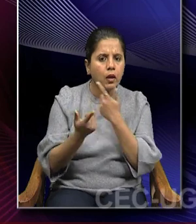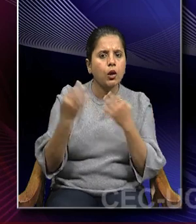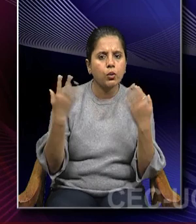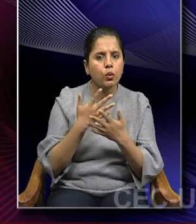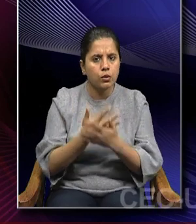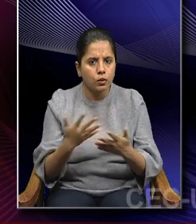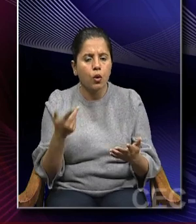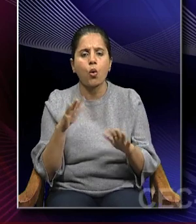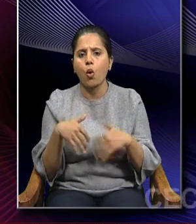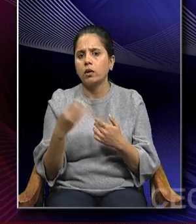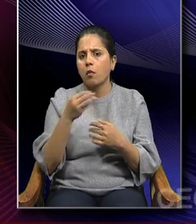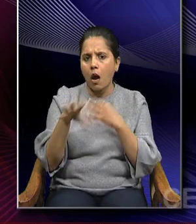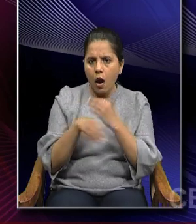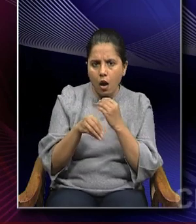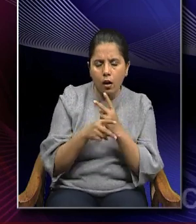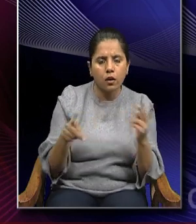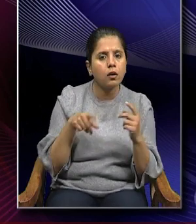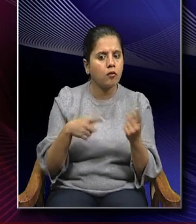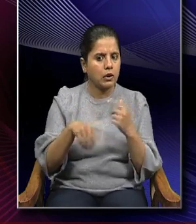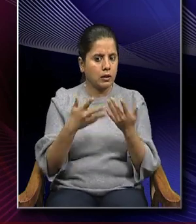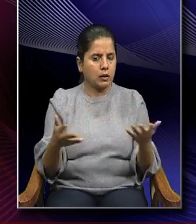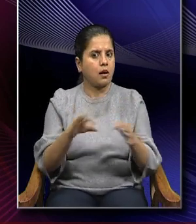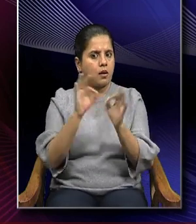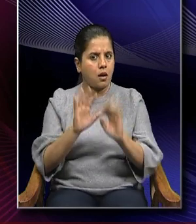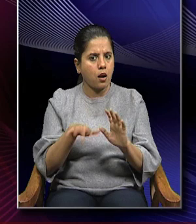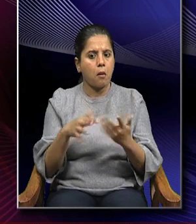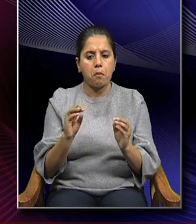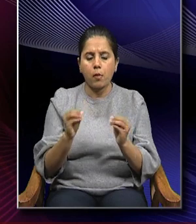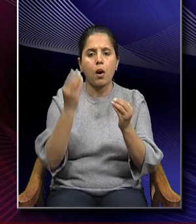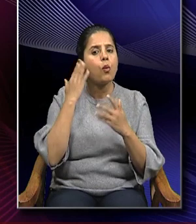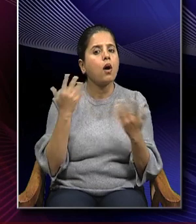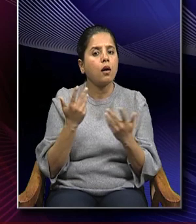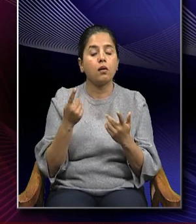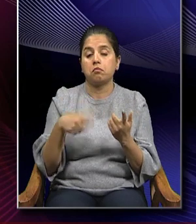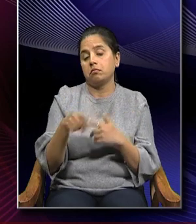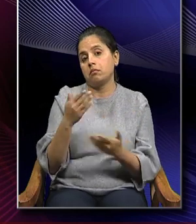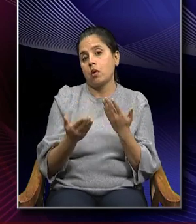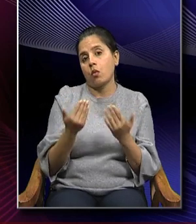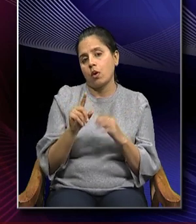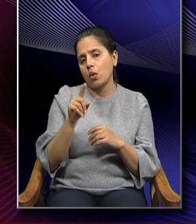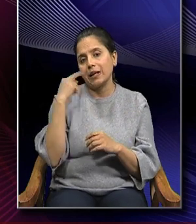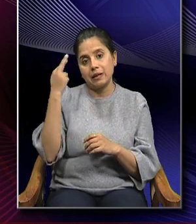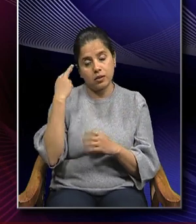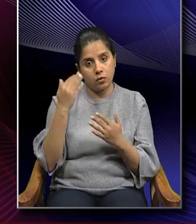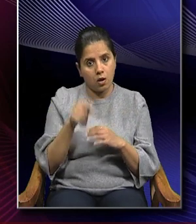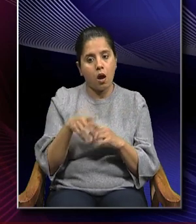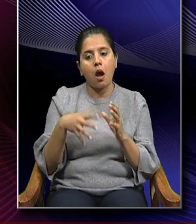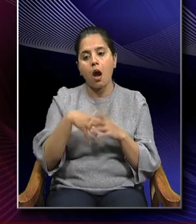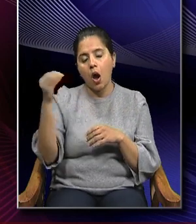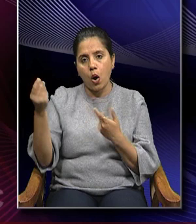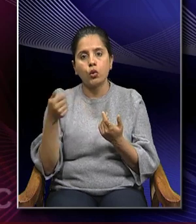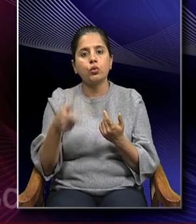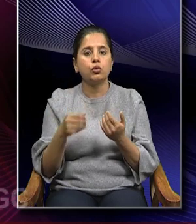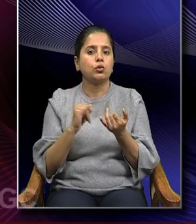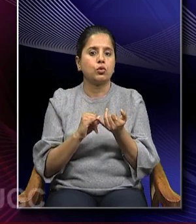products or some additions into the existing product or improvement into that? So, there can be one reason that there is an external